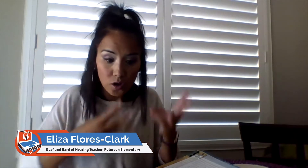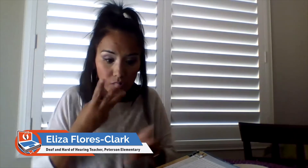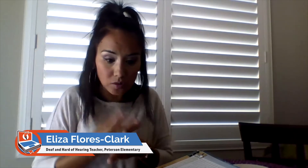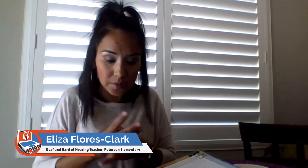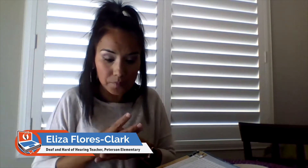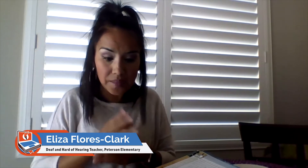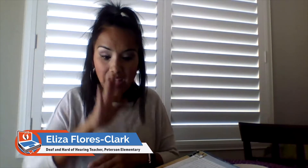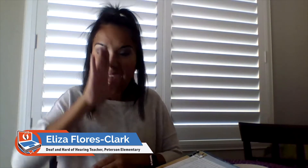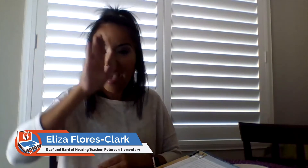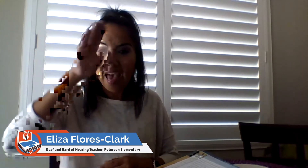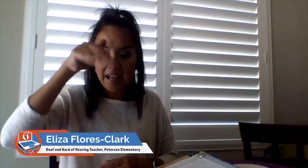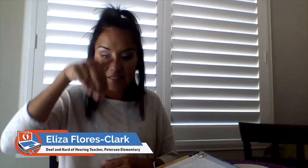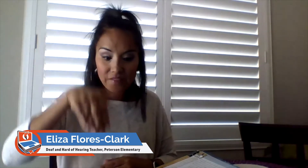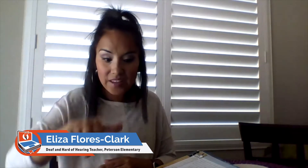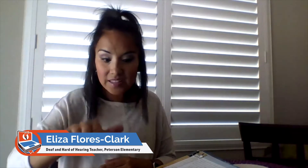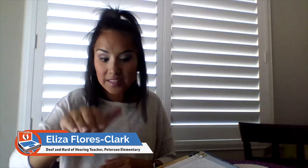world. Elephants,